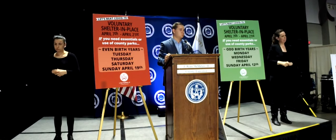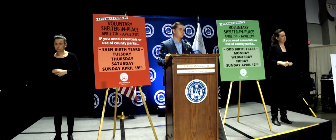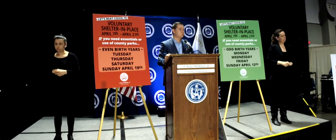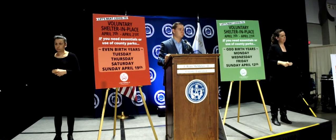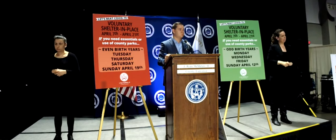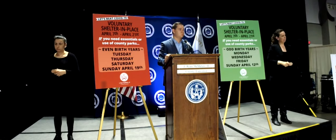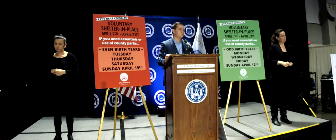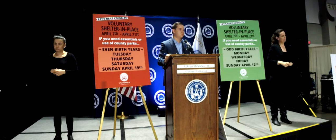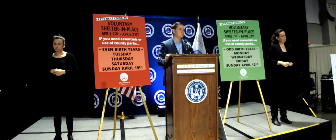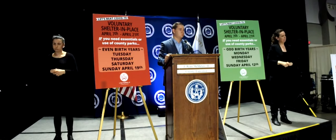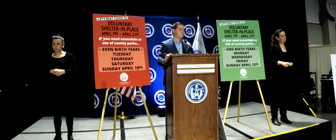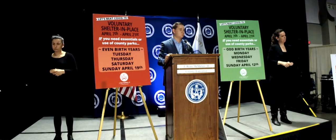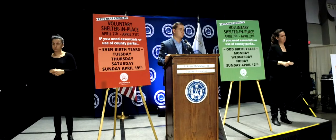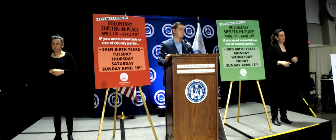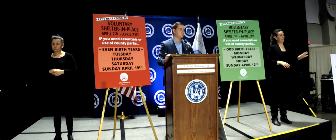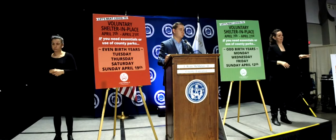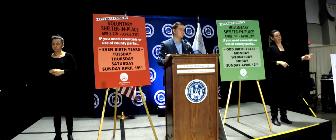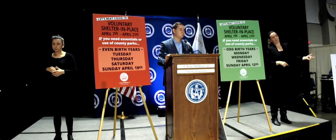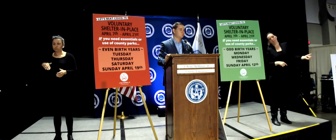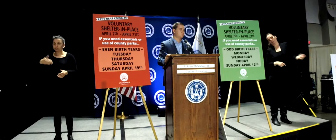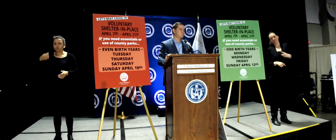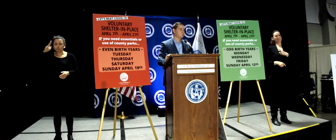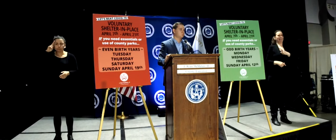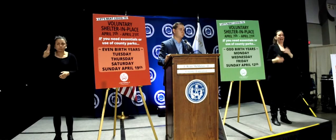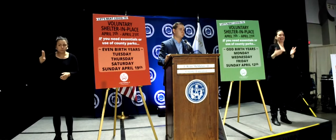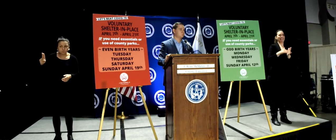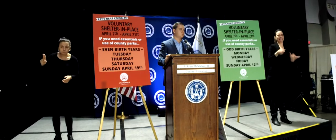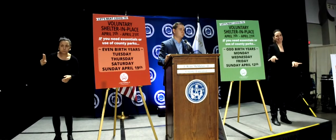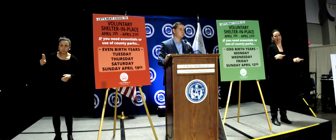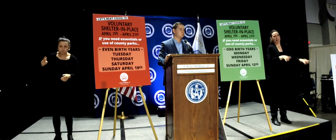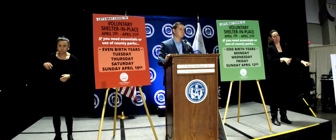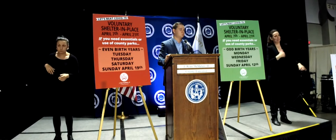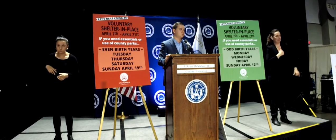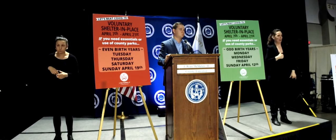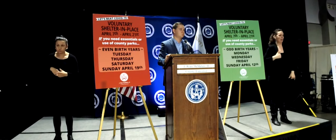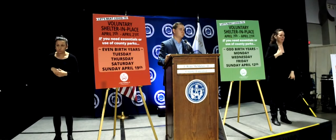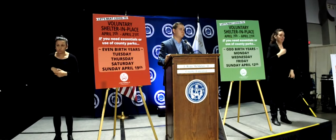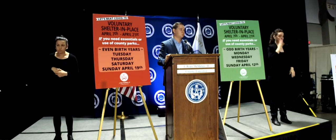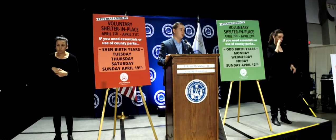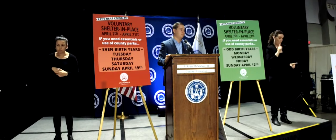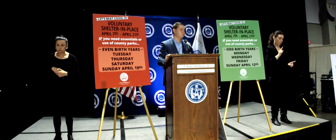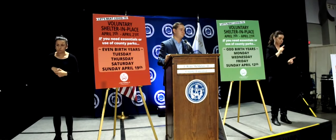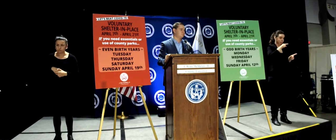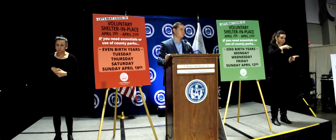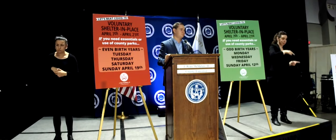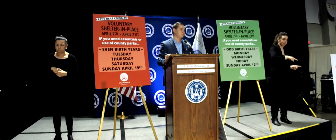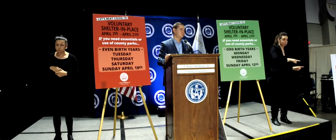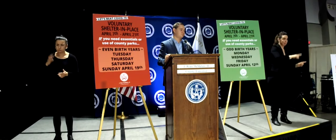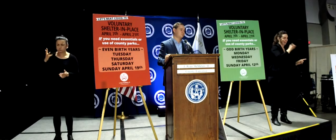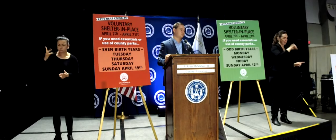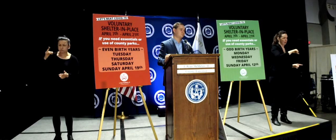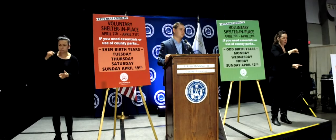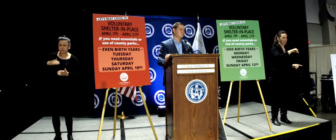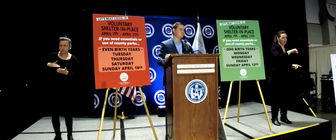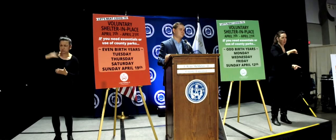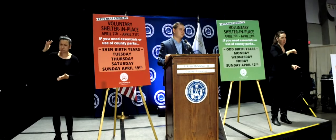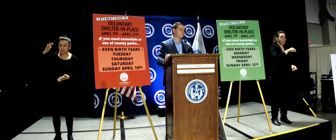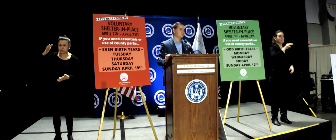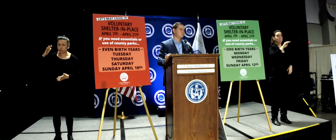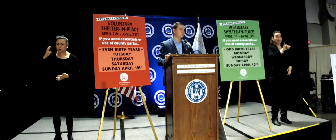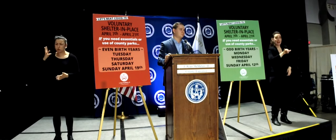curves actually show peak, like, May, June, July. Yeah. So